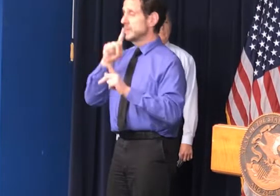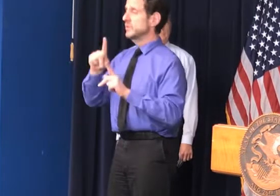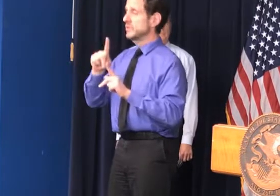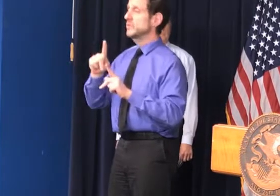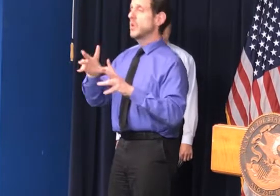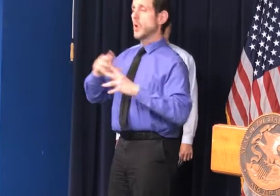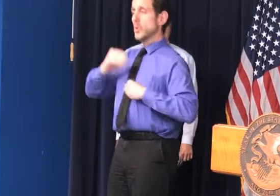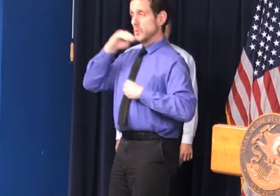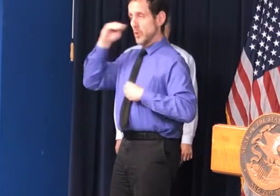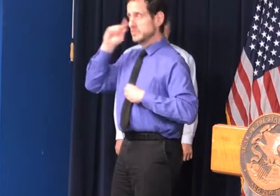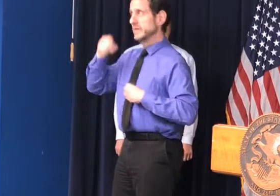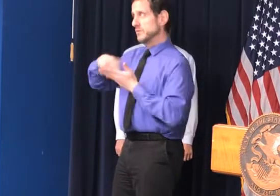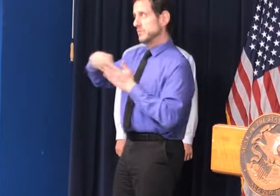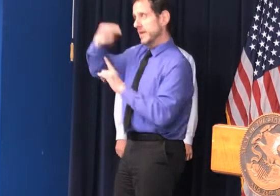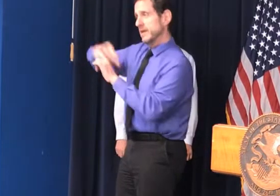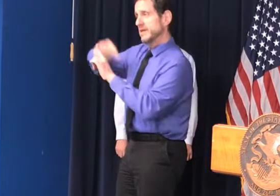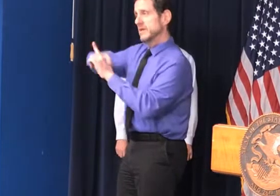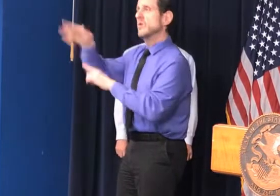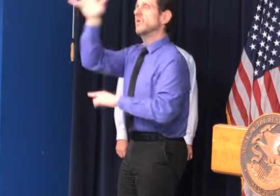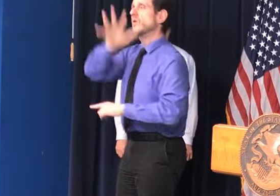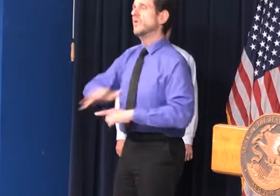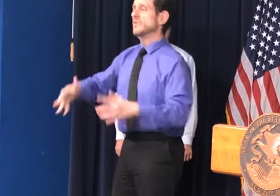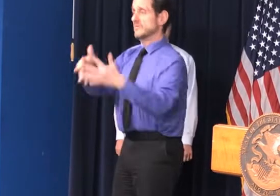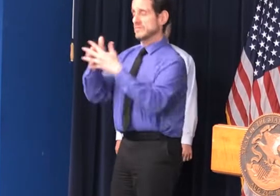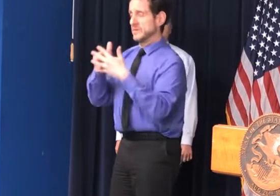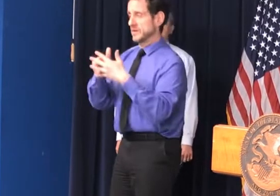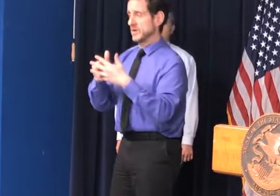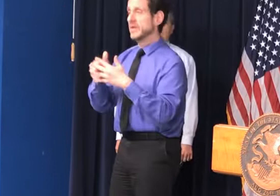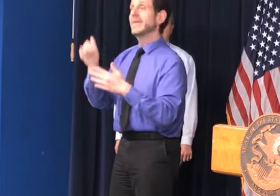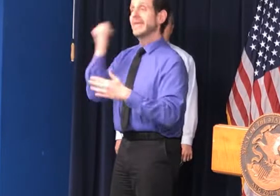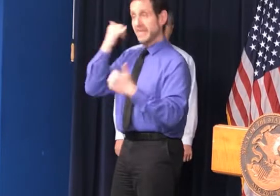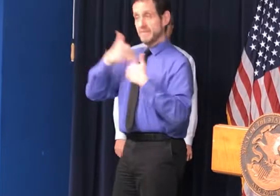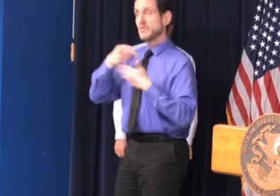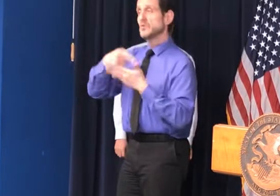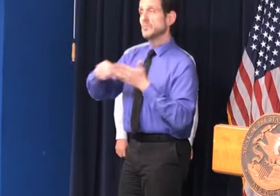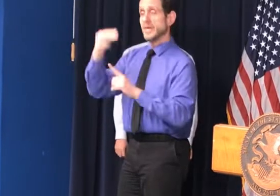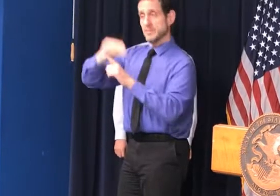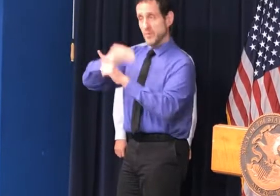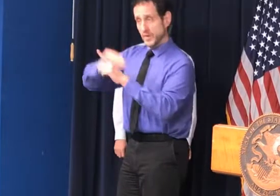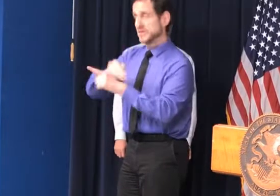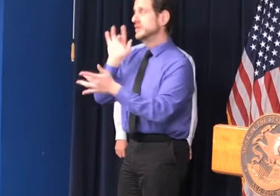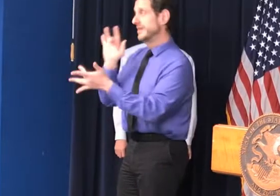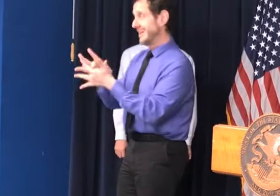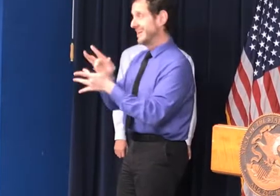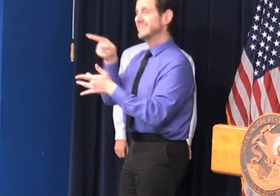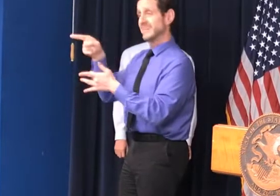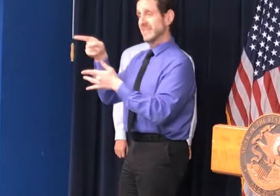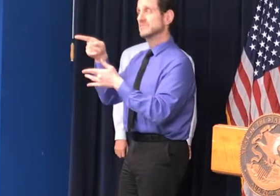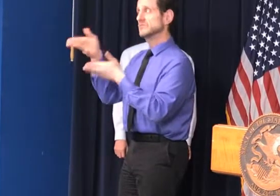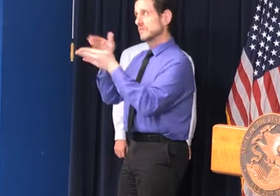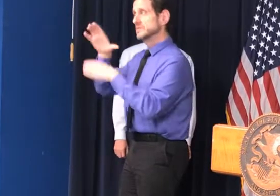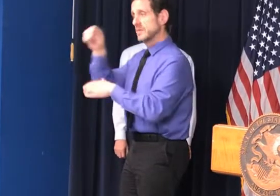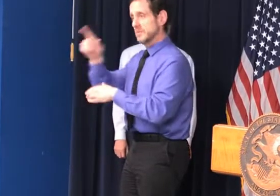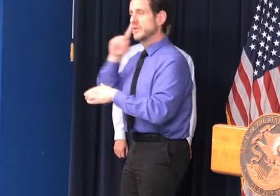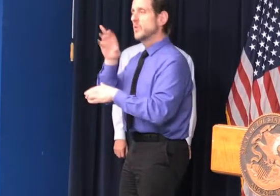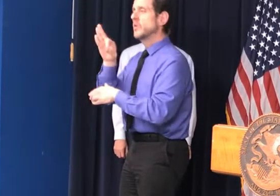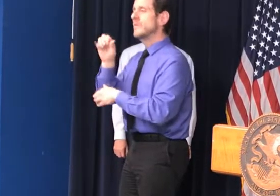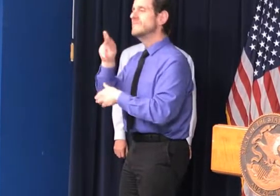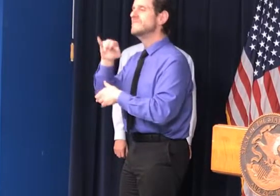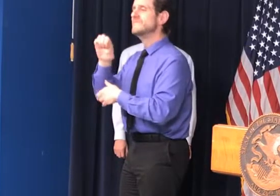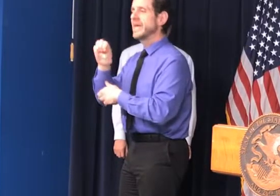holders nationwide. Please contact your mortgage servicer or Fannie Mae directly for more